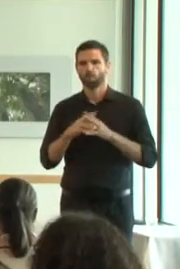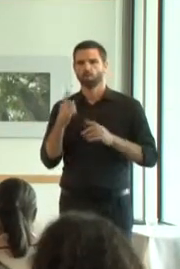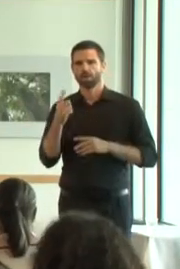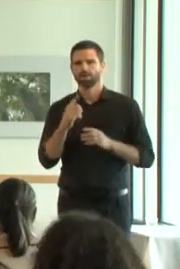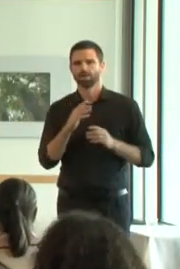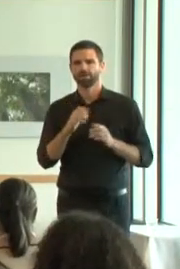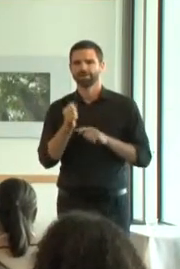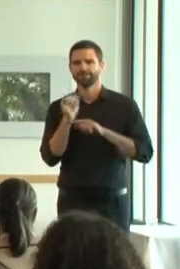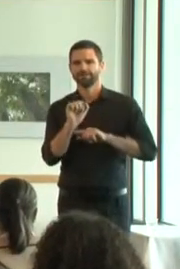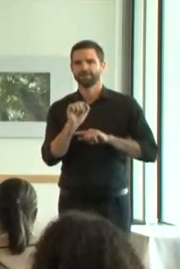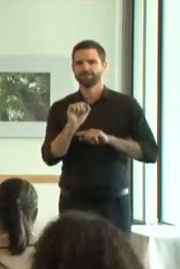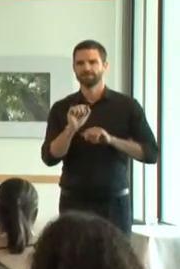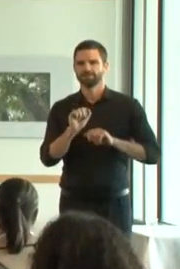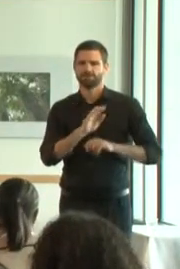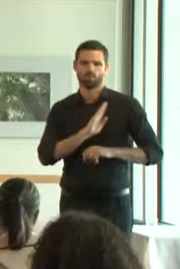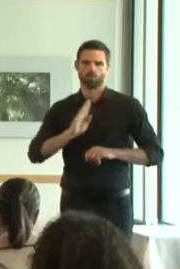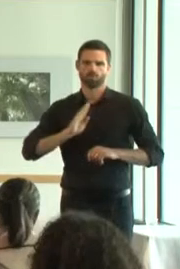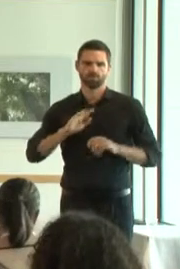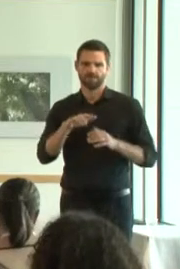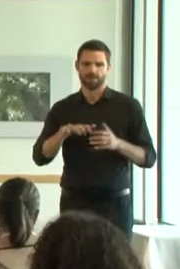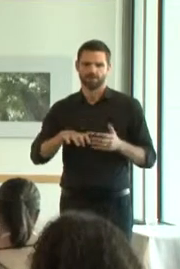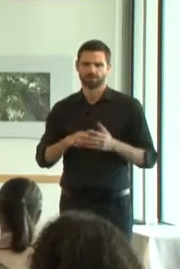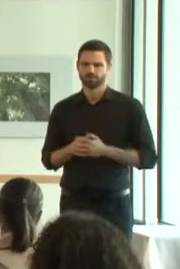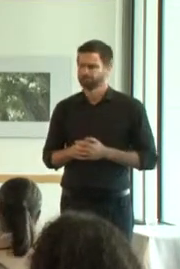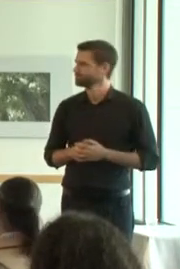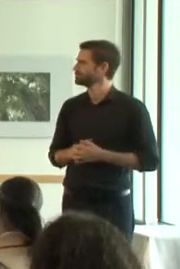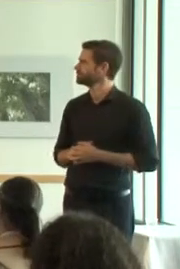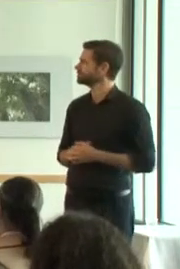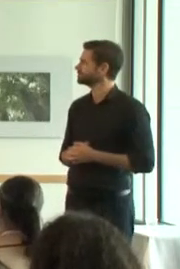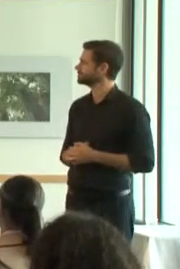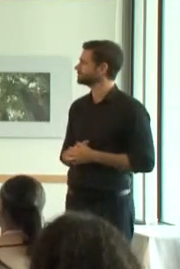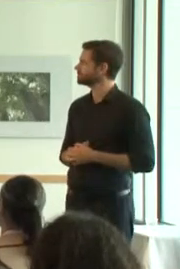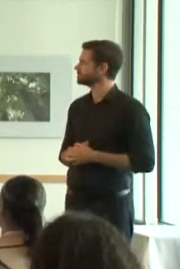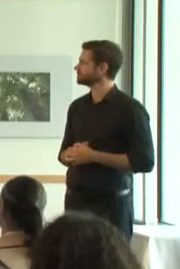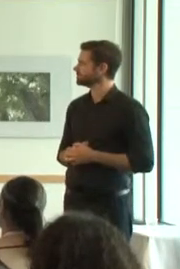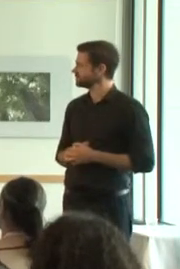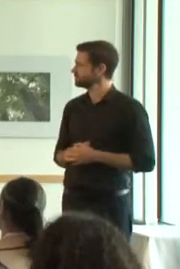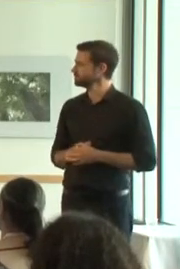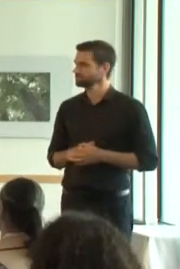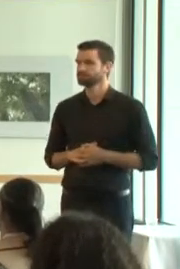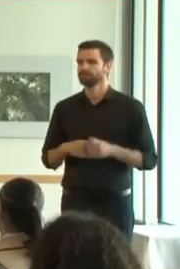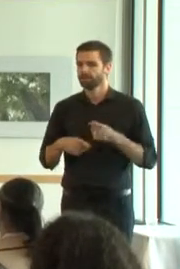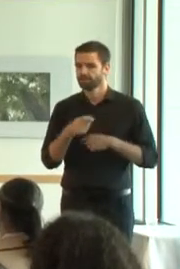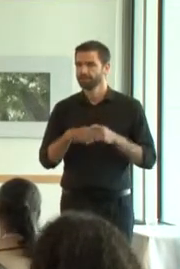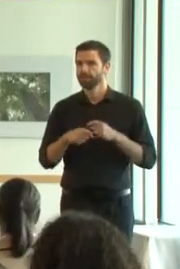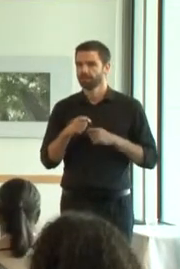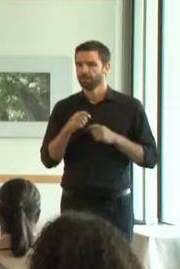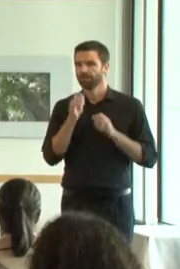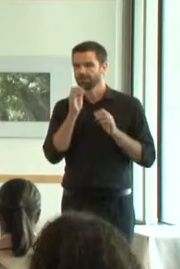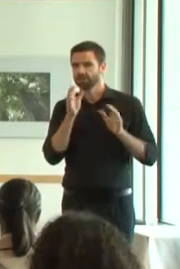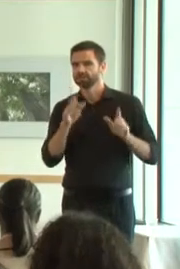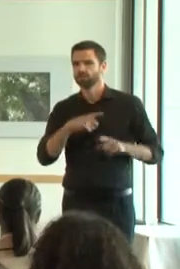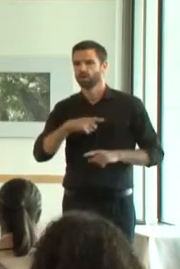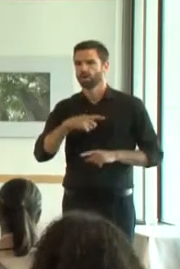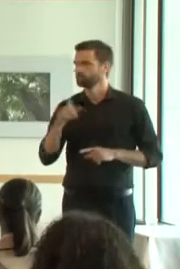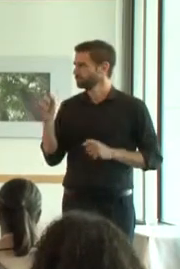of people might be hearing it around town at the moment. They're getting to higher and higher profile at the moment because of the